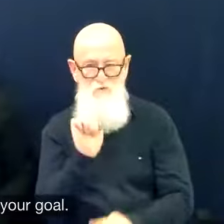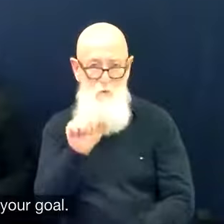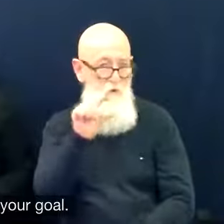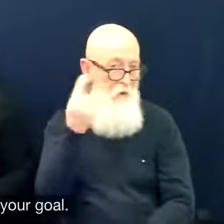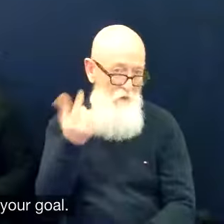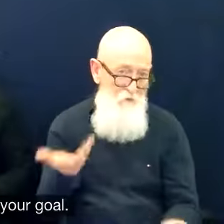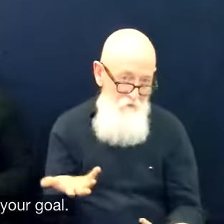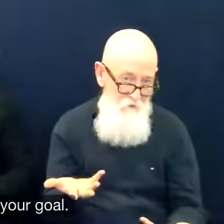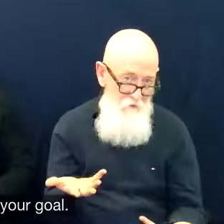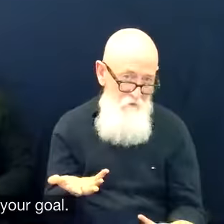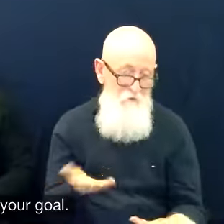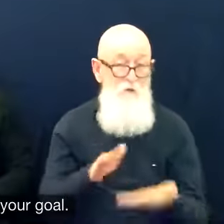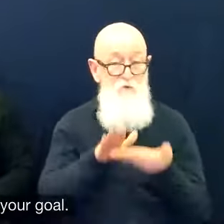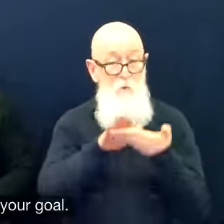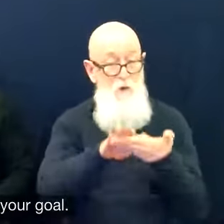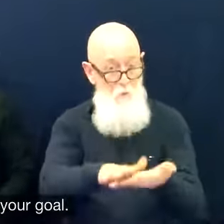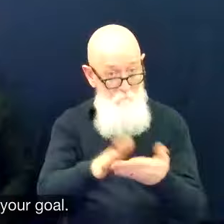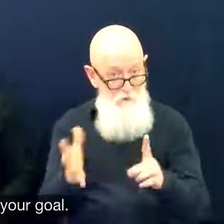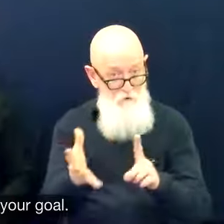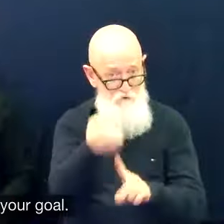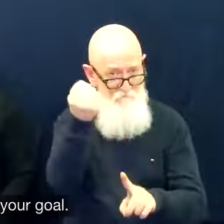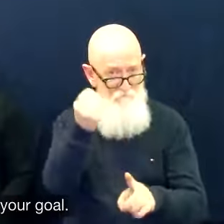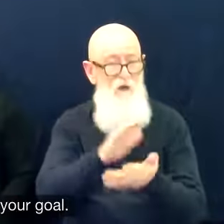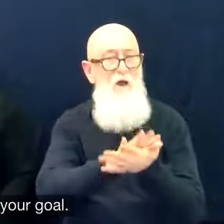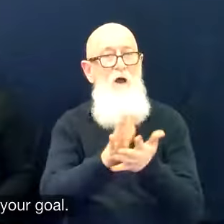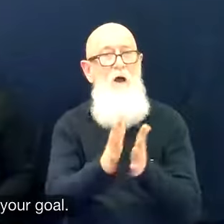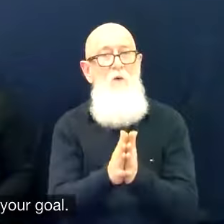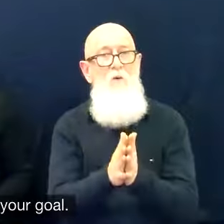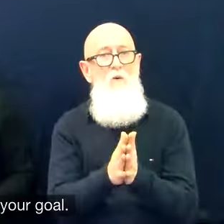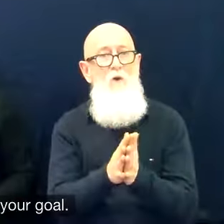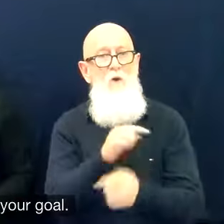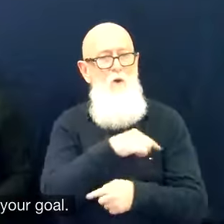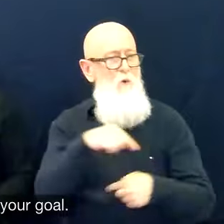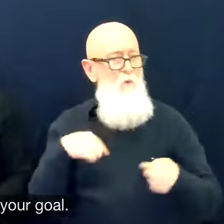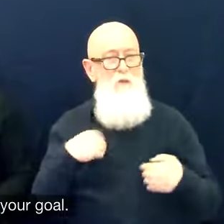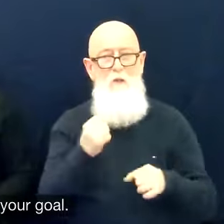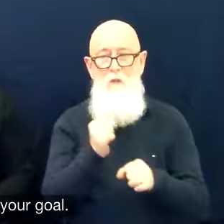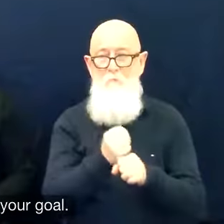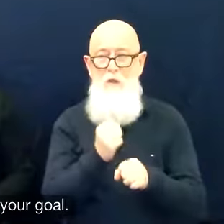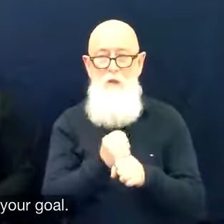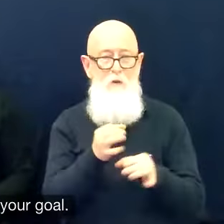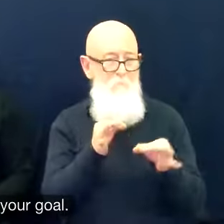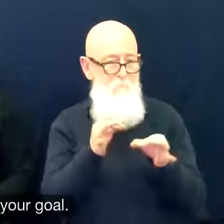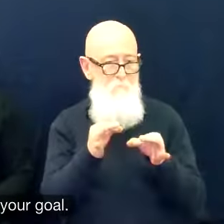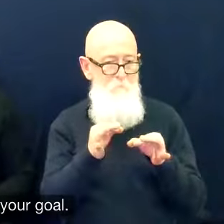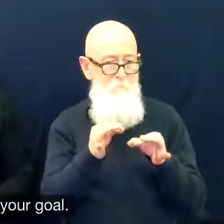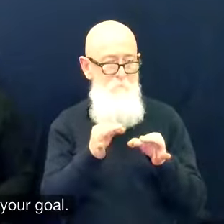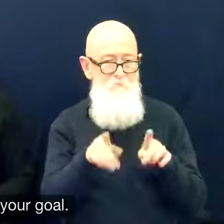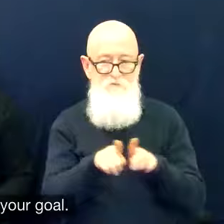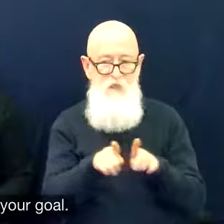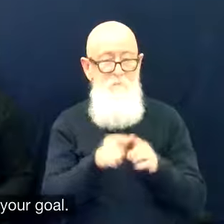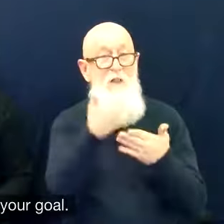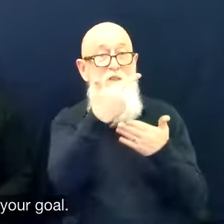So to help achieve that goal, we map out what skills